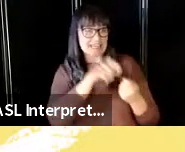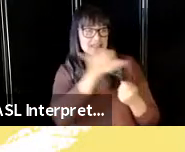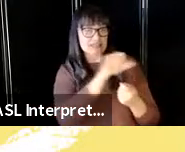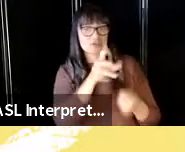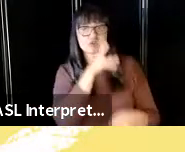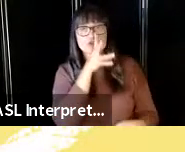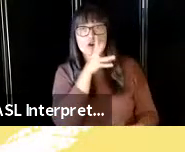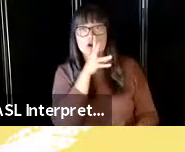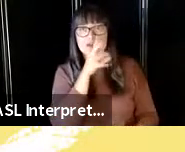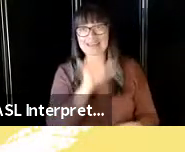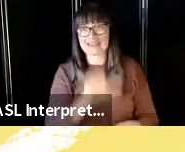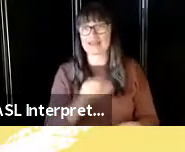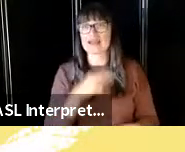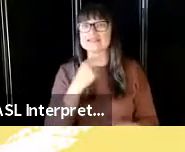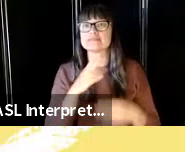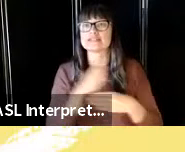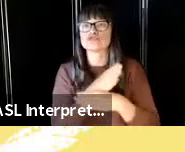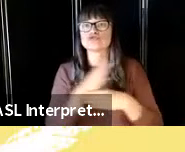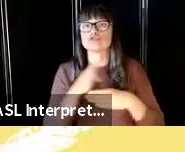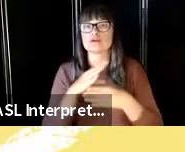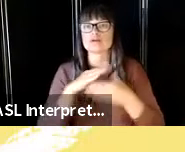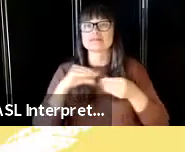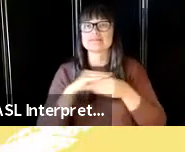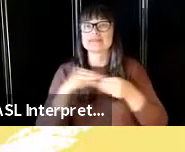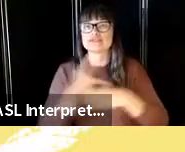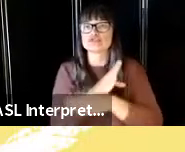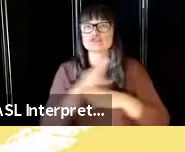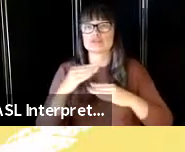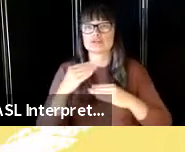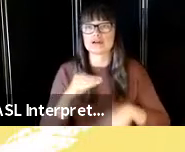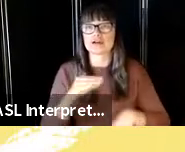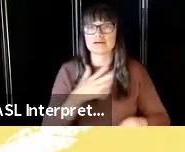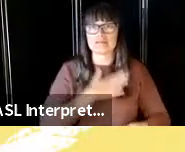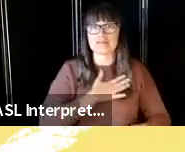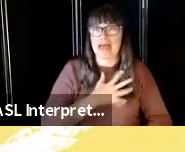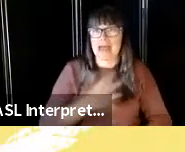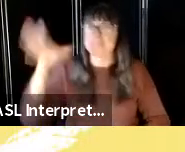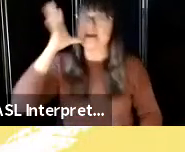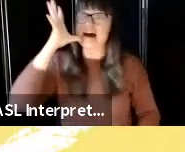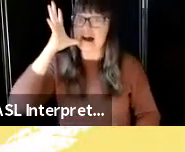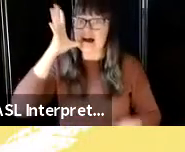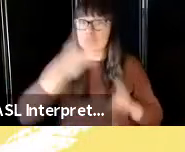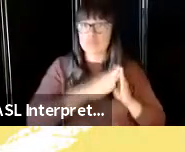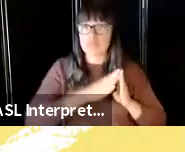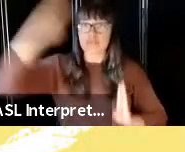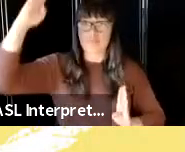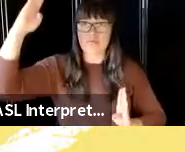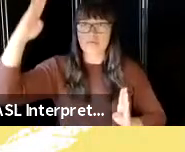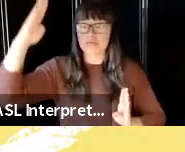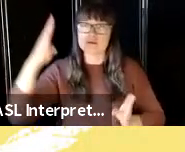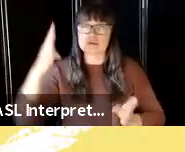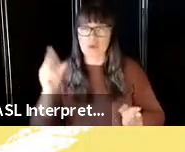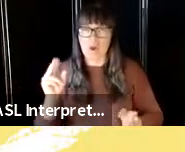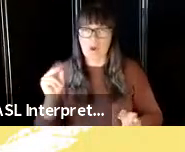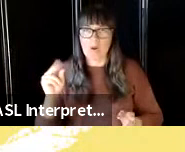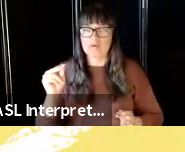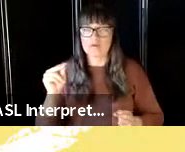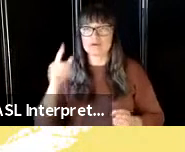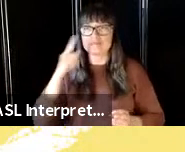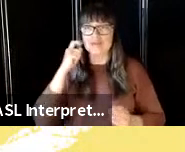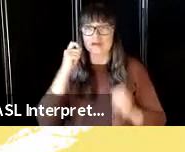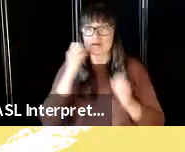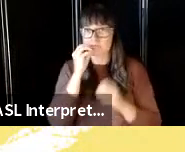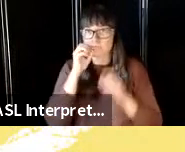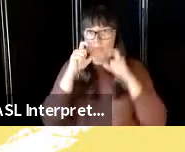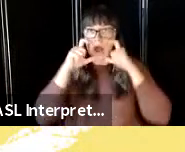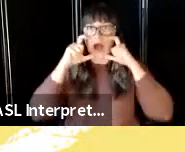That is how we speech level it, right? So if I go, my mom, Well, that's not going to make it because my mouth opened